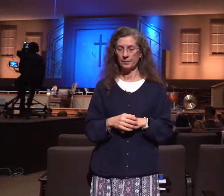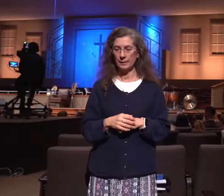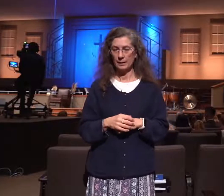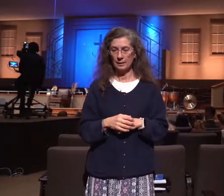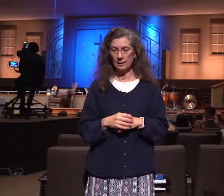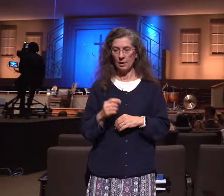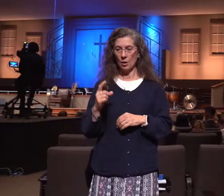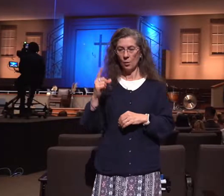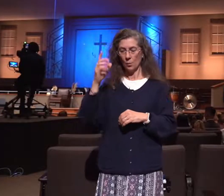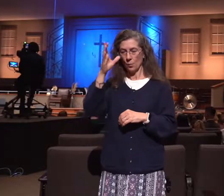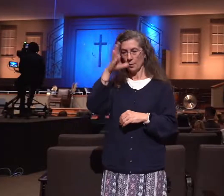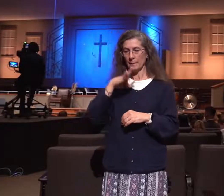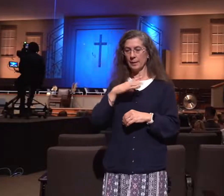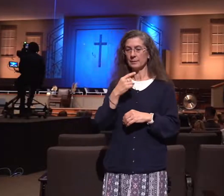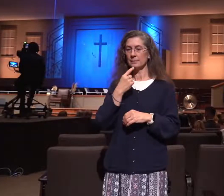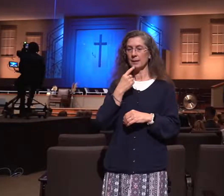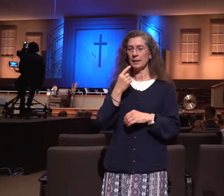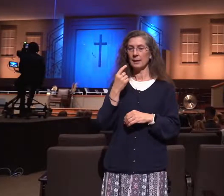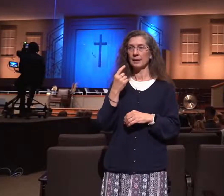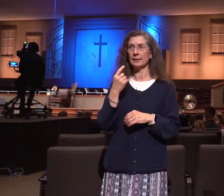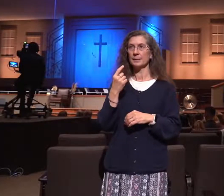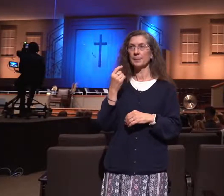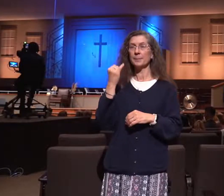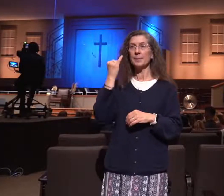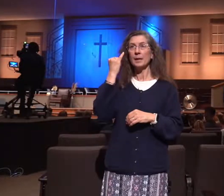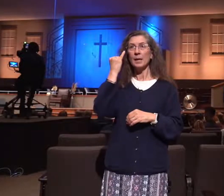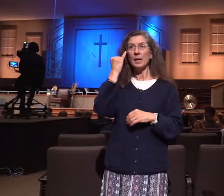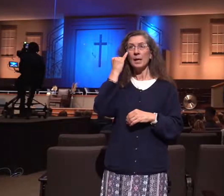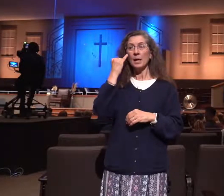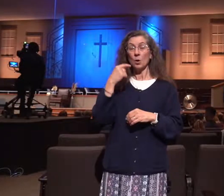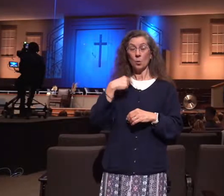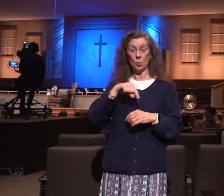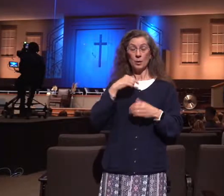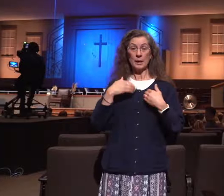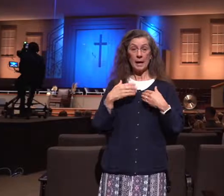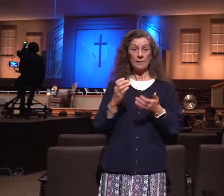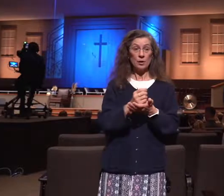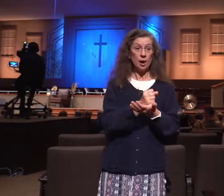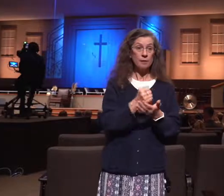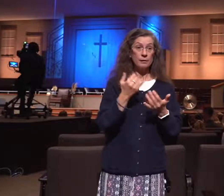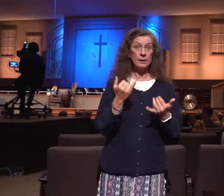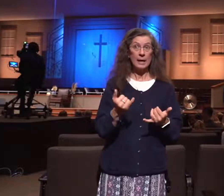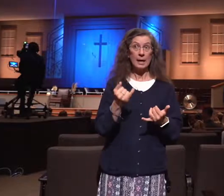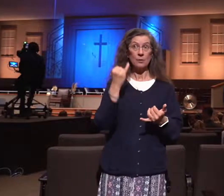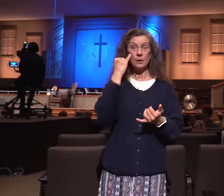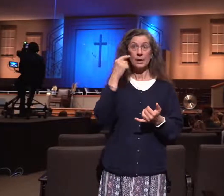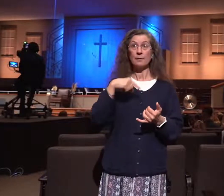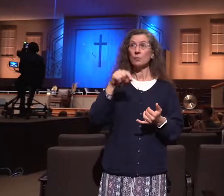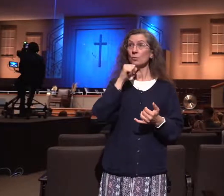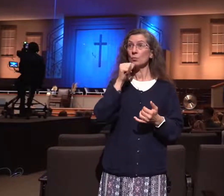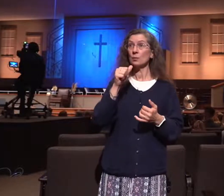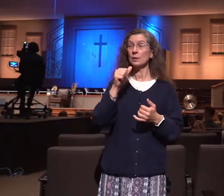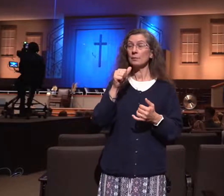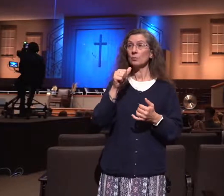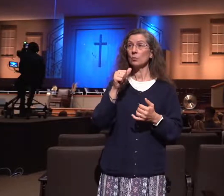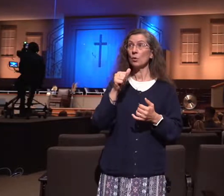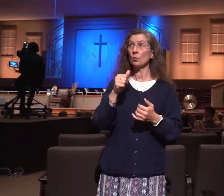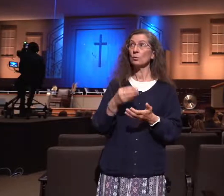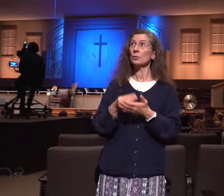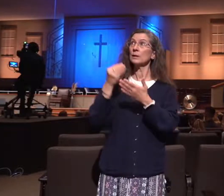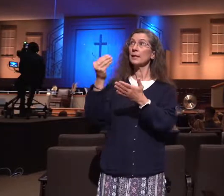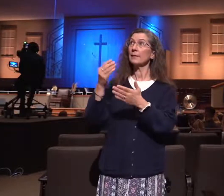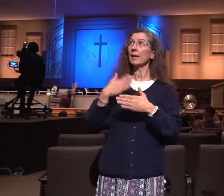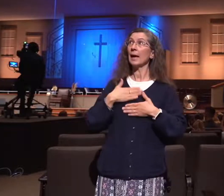but he said, if you can't give it cheerfully, just keep it. And I thought that might be dangerous in a Baptist church.